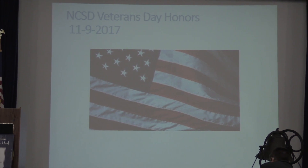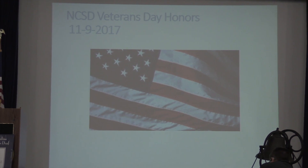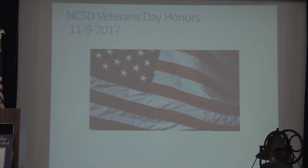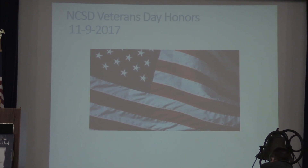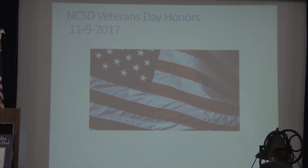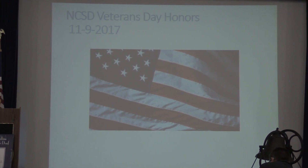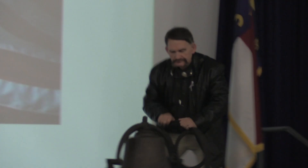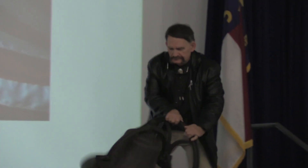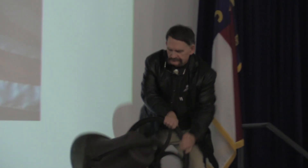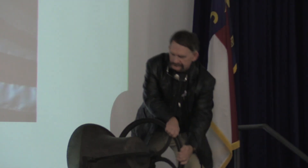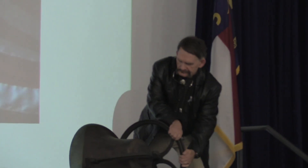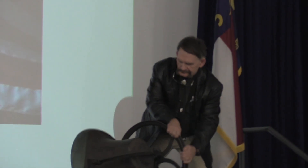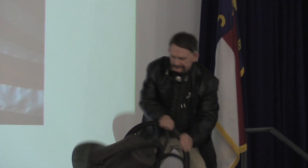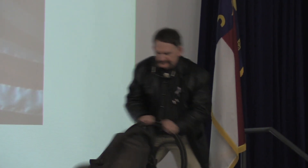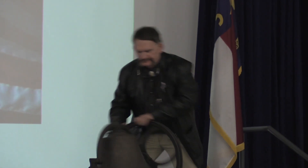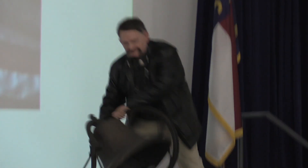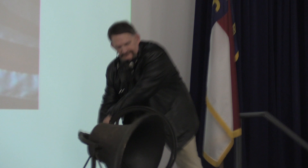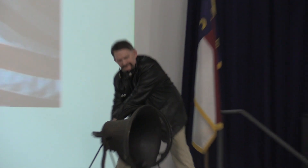Good